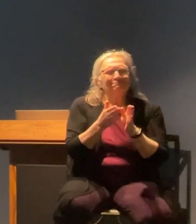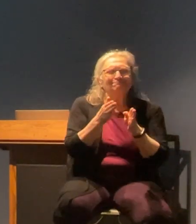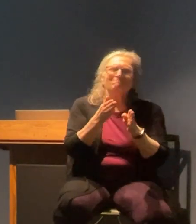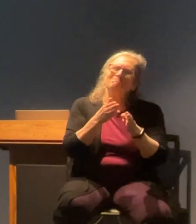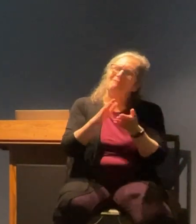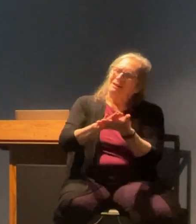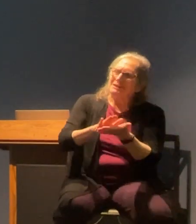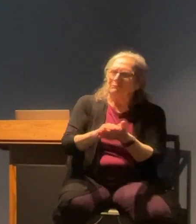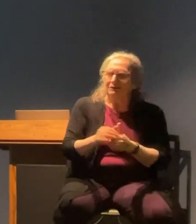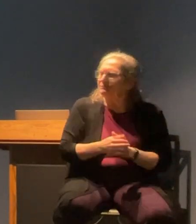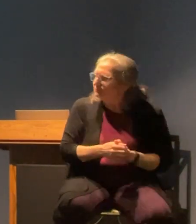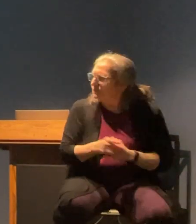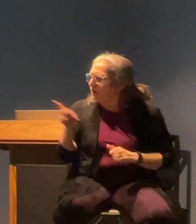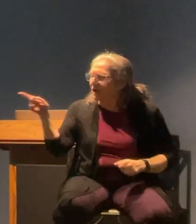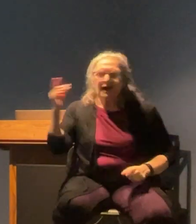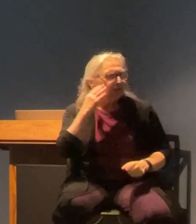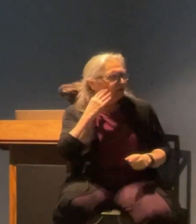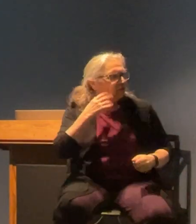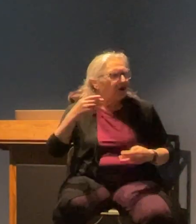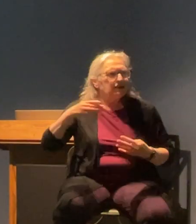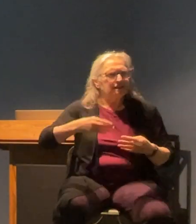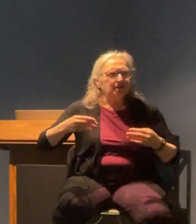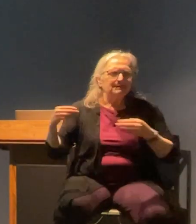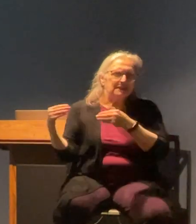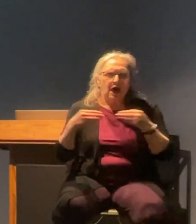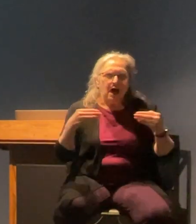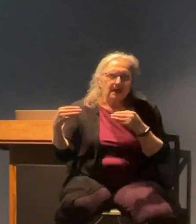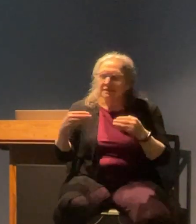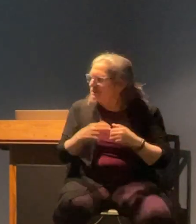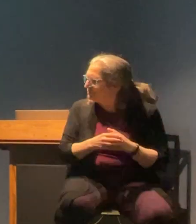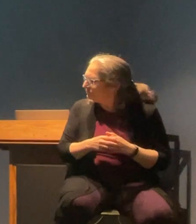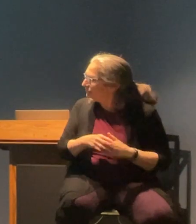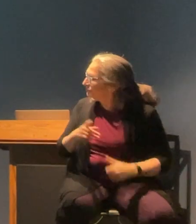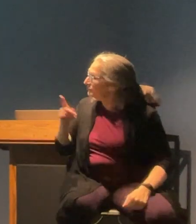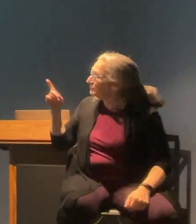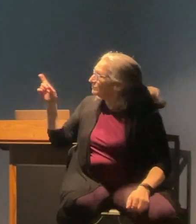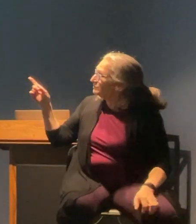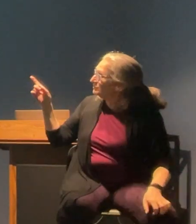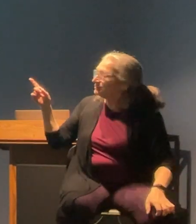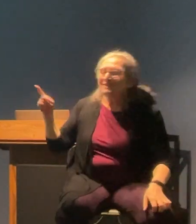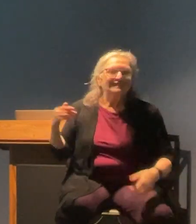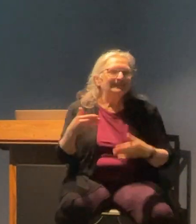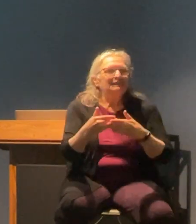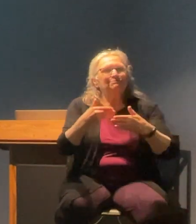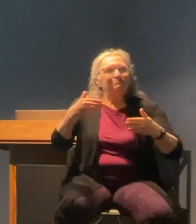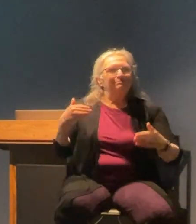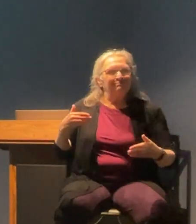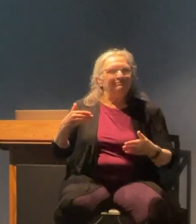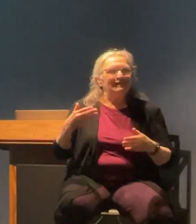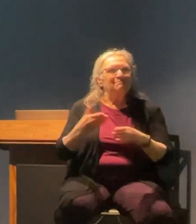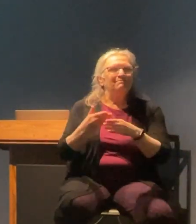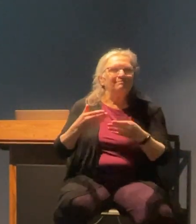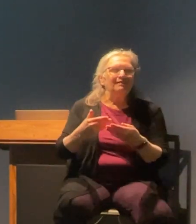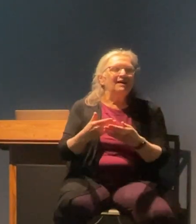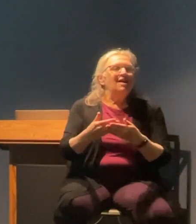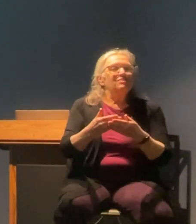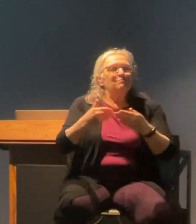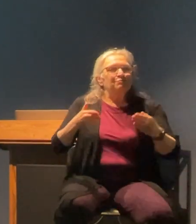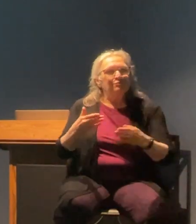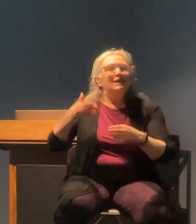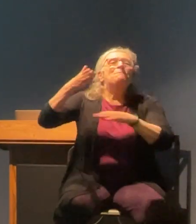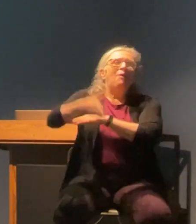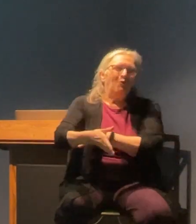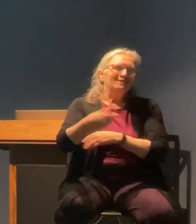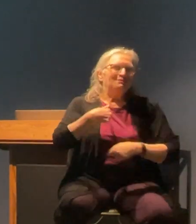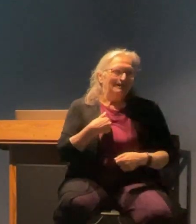know you've come prepared with slides. Can we go to the next slide for a moment? Well, this is the pre-post me. Yes. So as I was saying, I'm